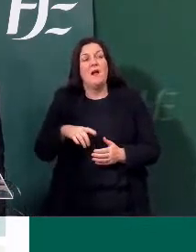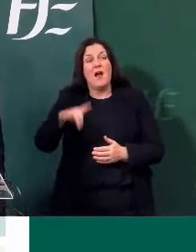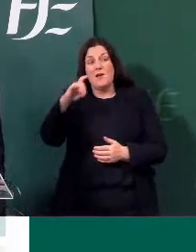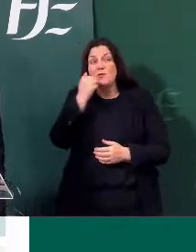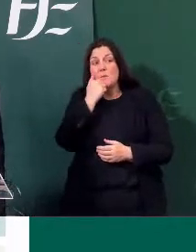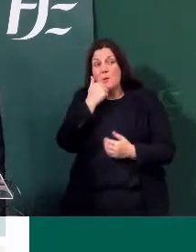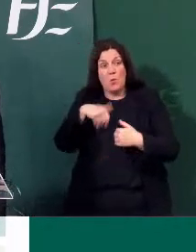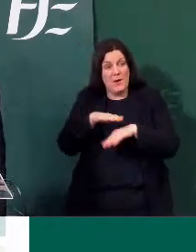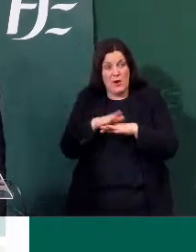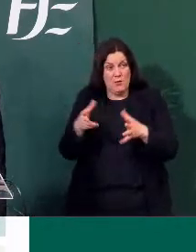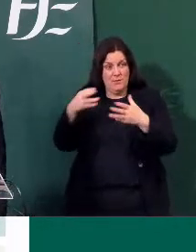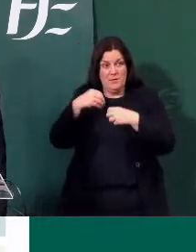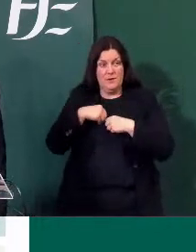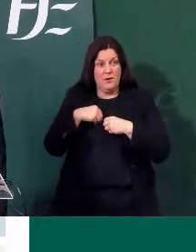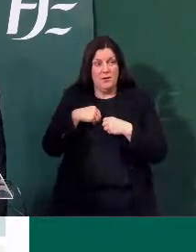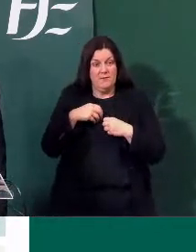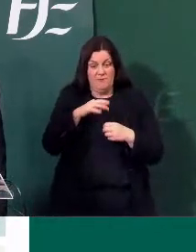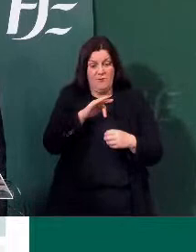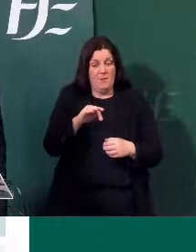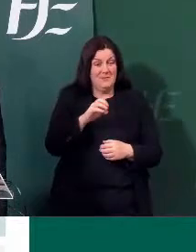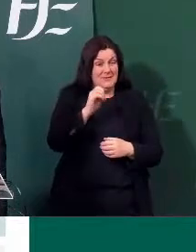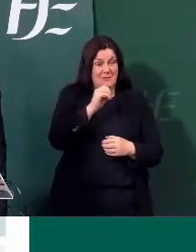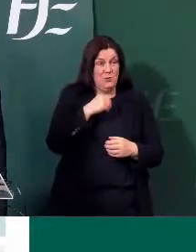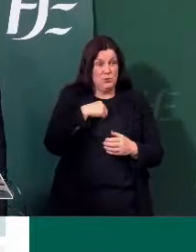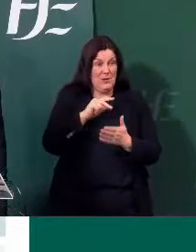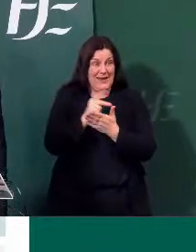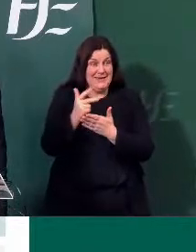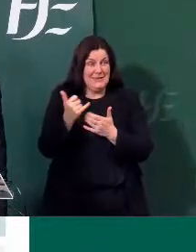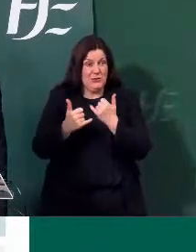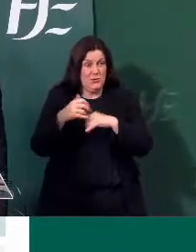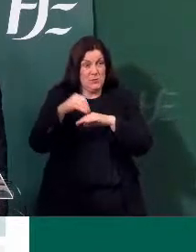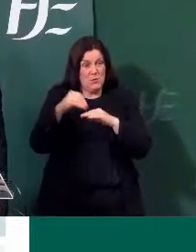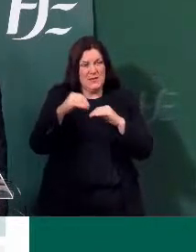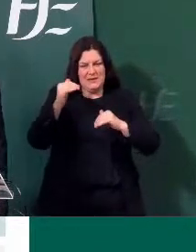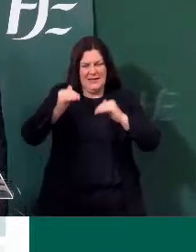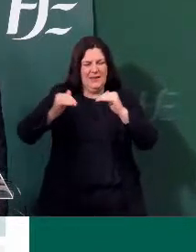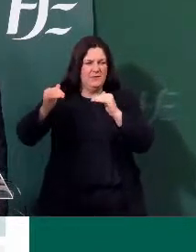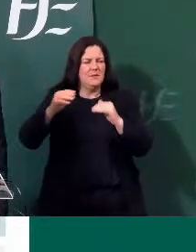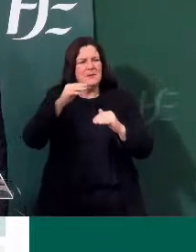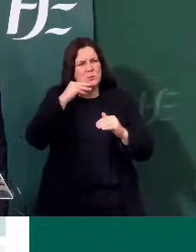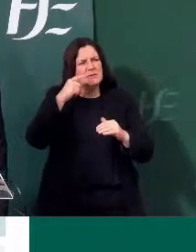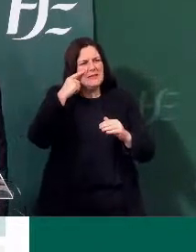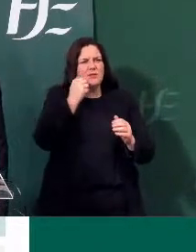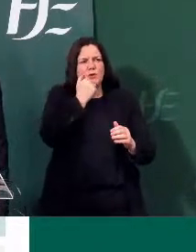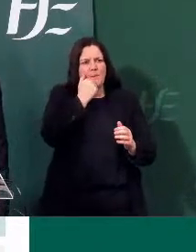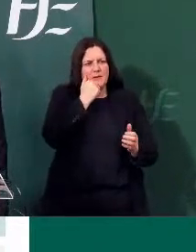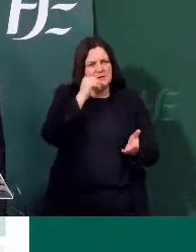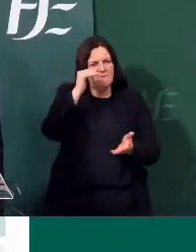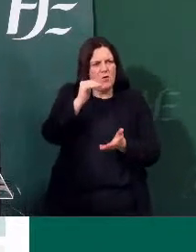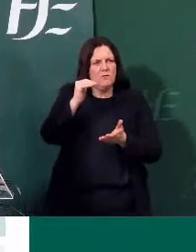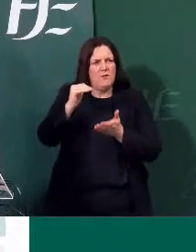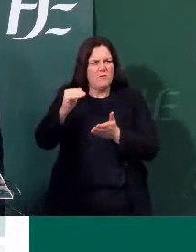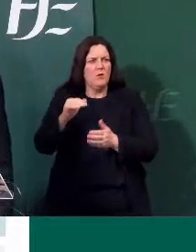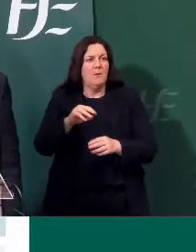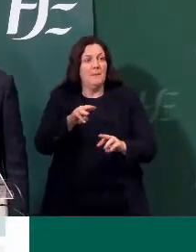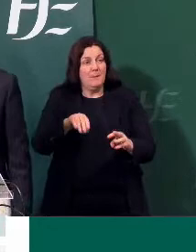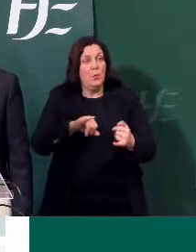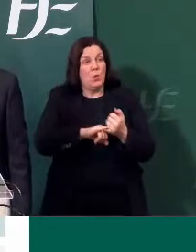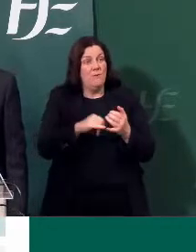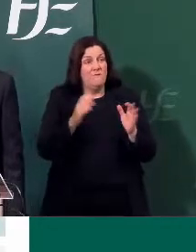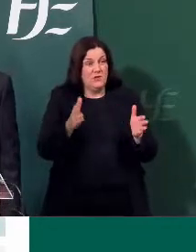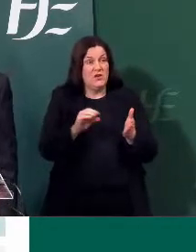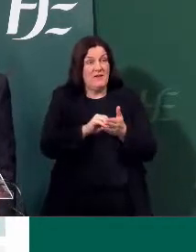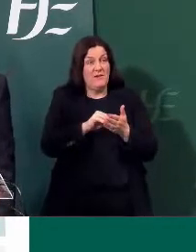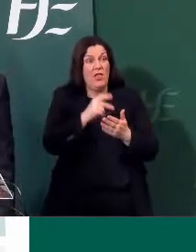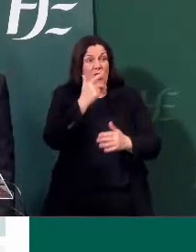years age group, and just beginning to even out in those other age groups. So we're seeing a falling number of cases in those who've had